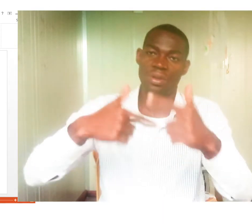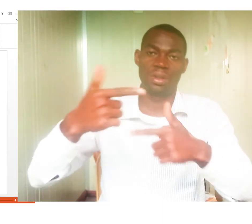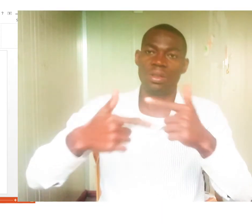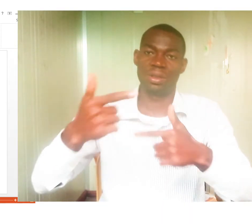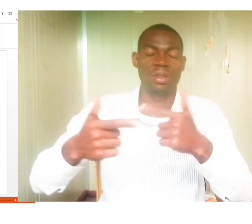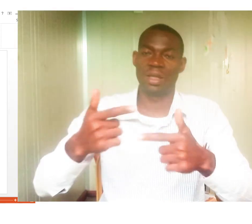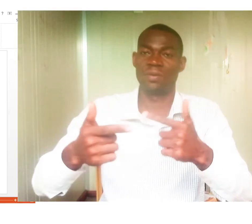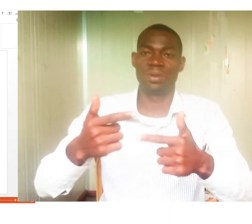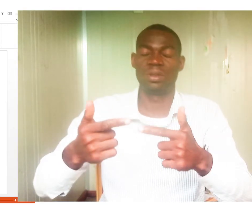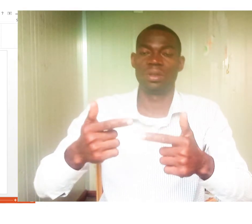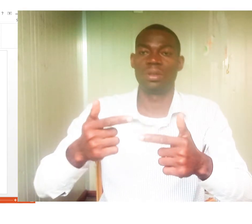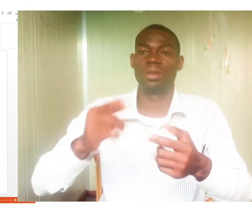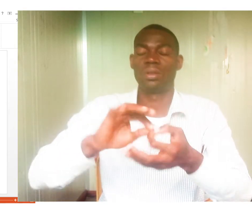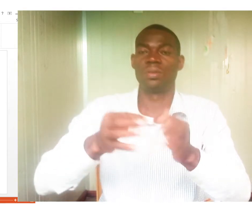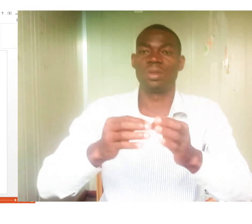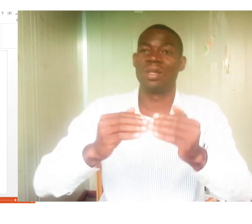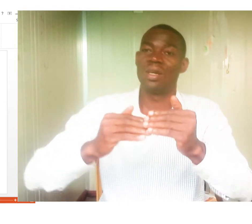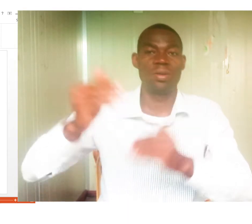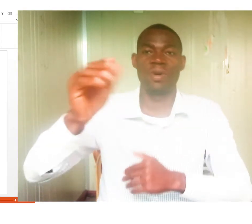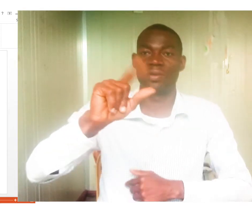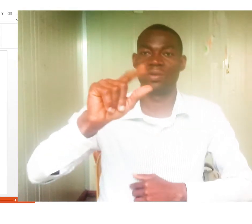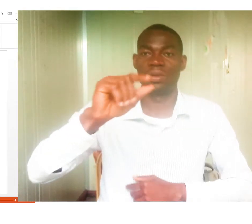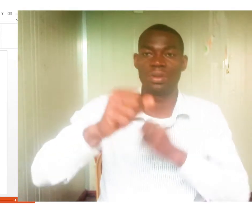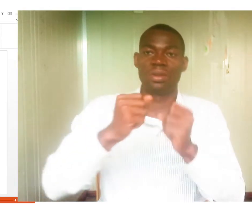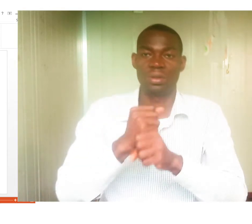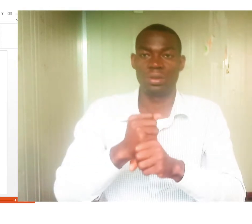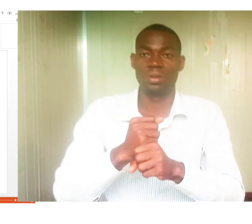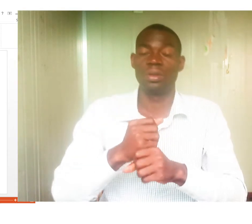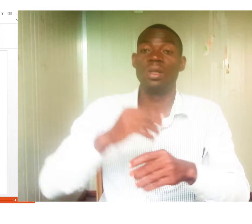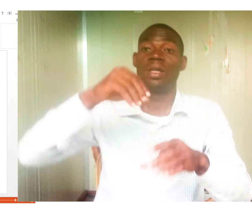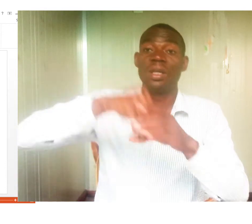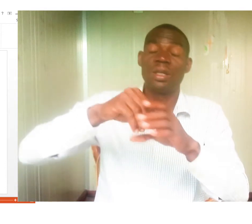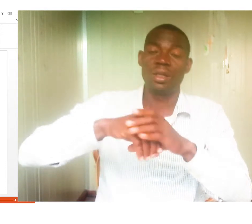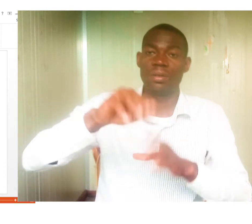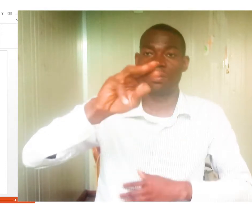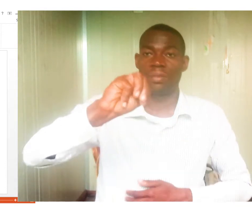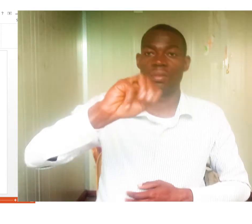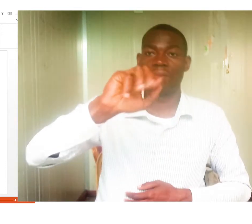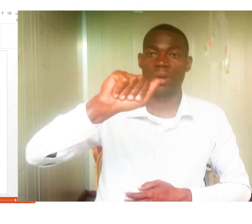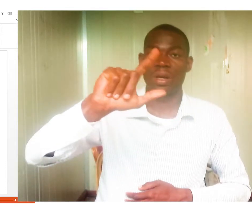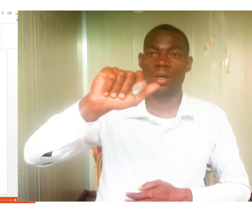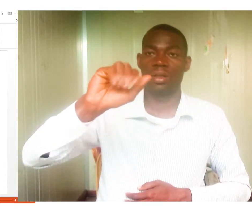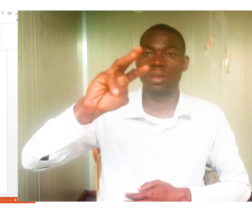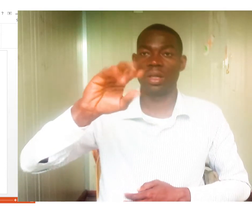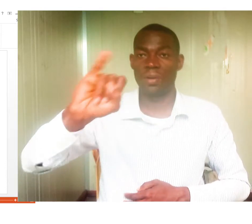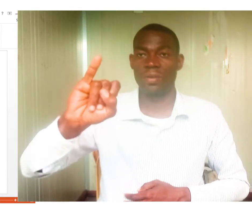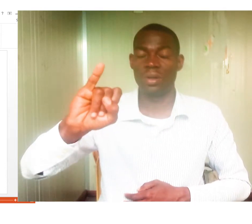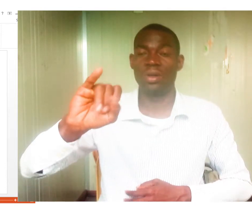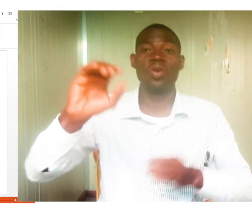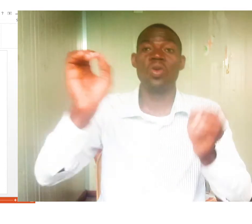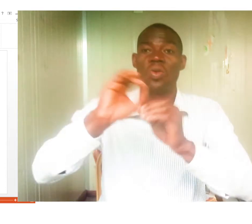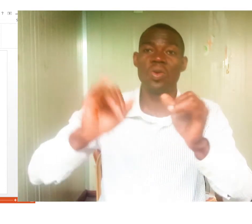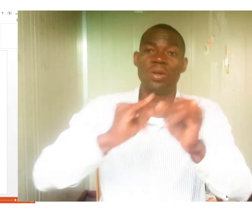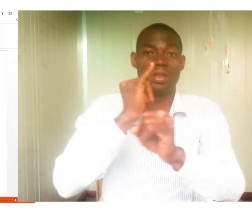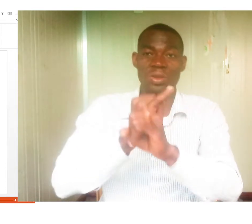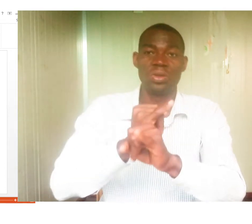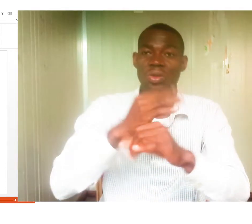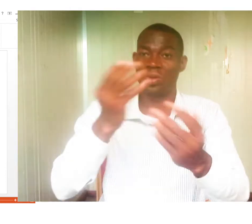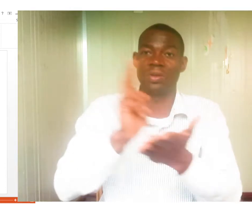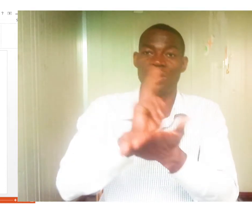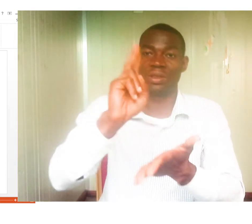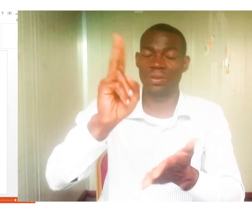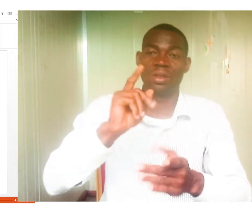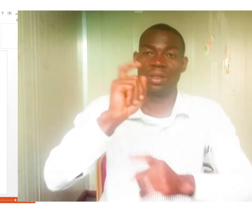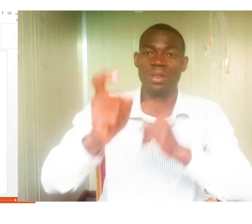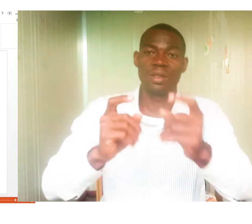In Malawi, no institution or college offers sign language interpreting courses. Hearing impaired